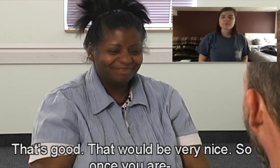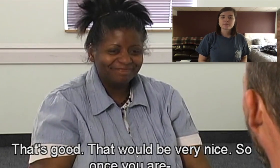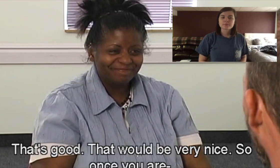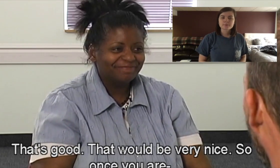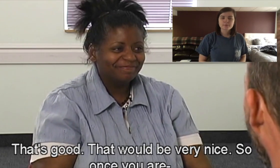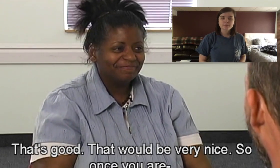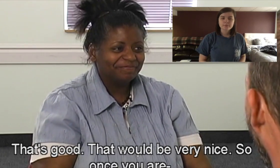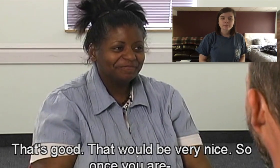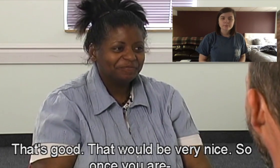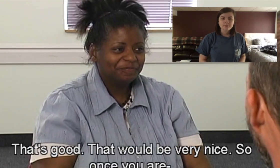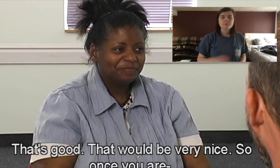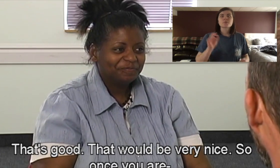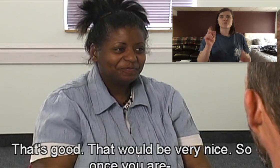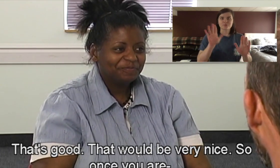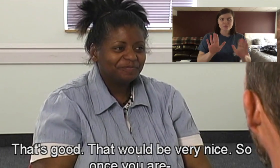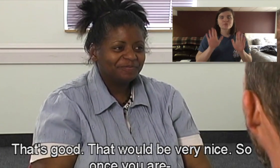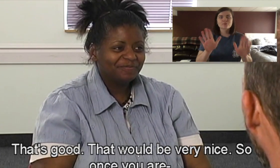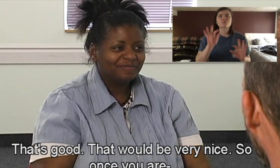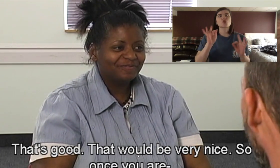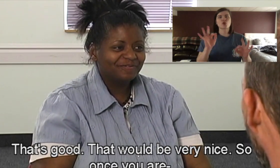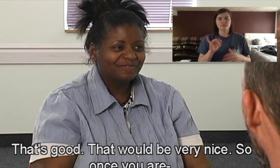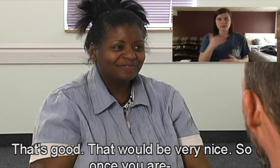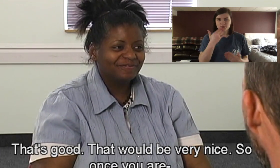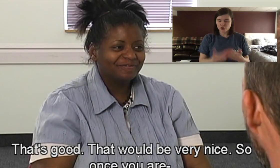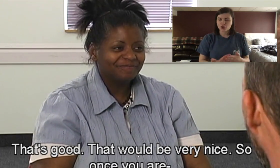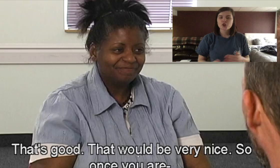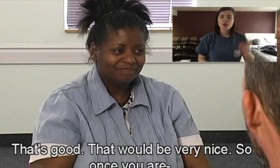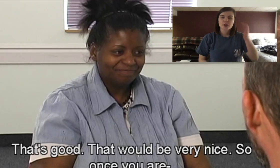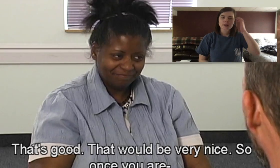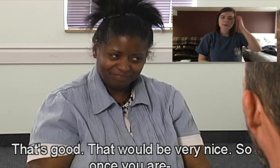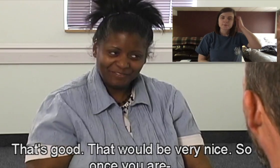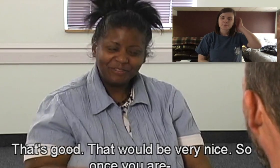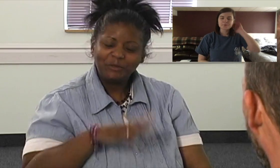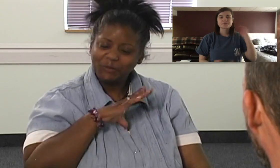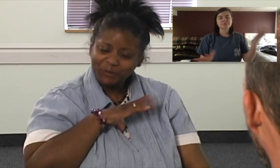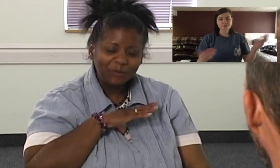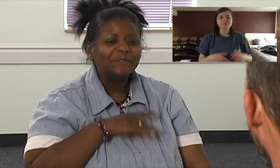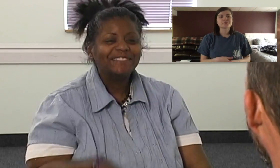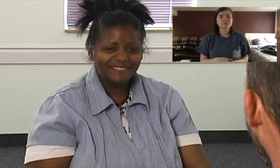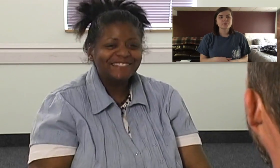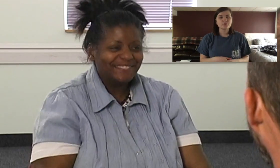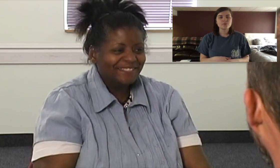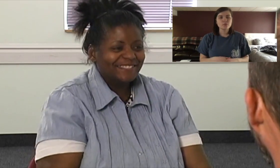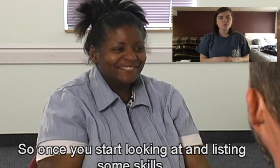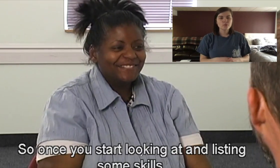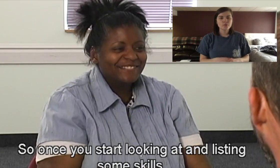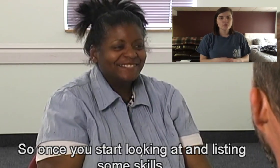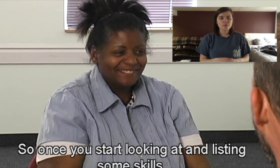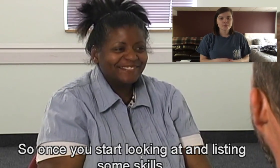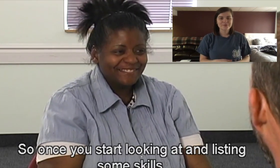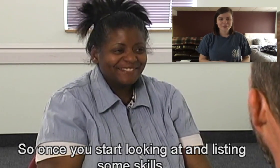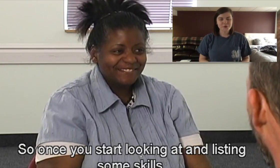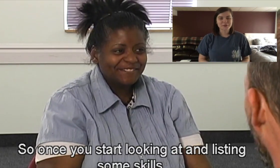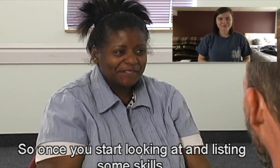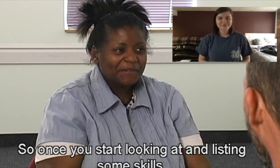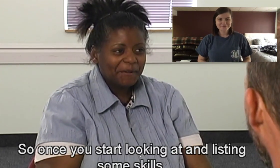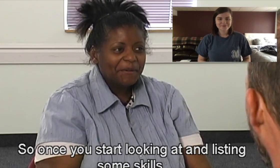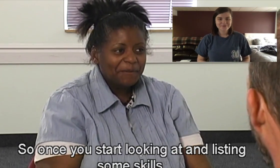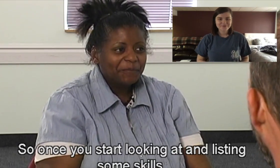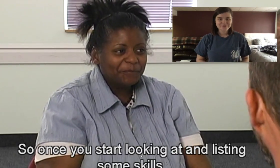it. That's good. That would be really nice. So once you are